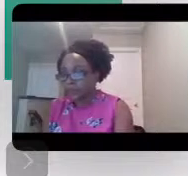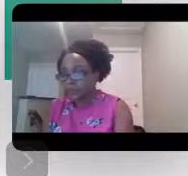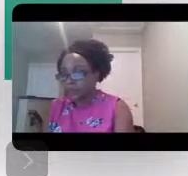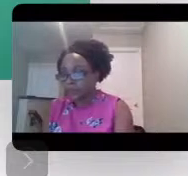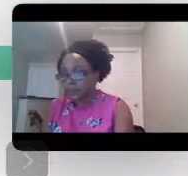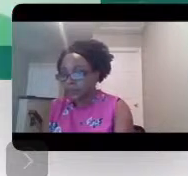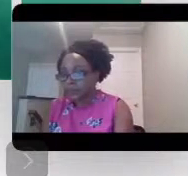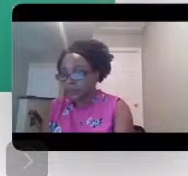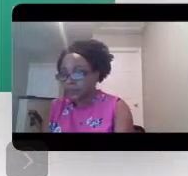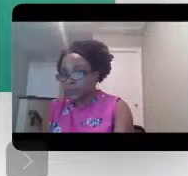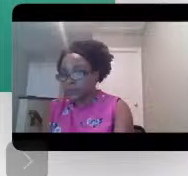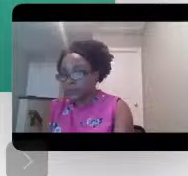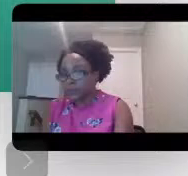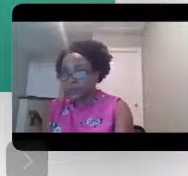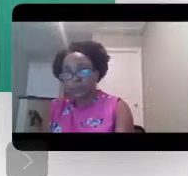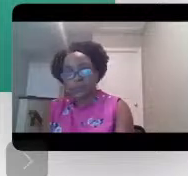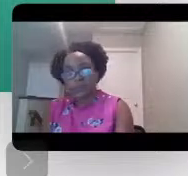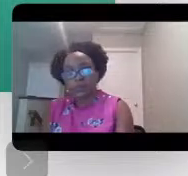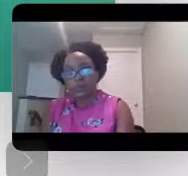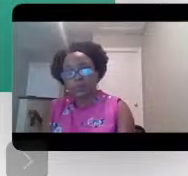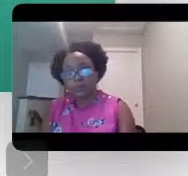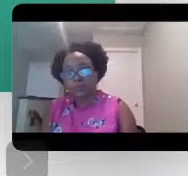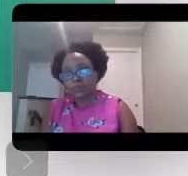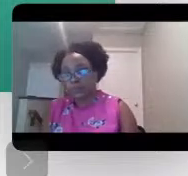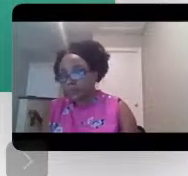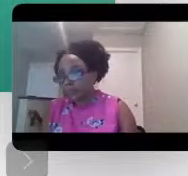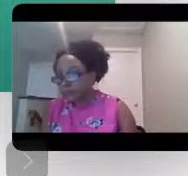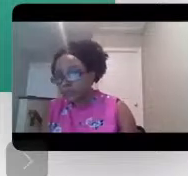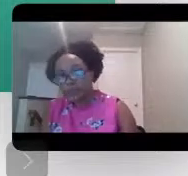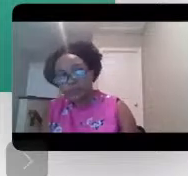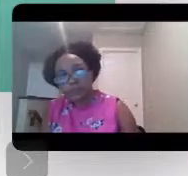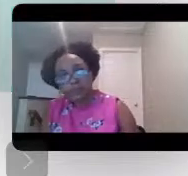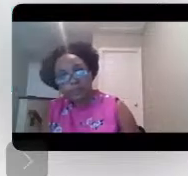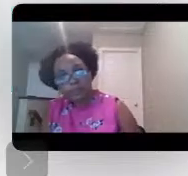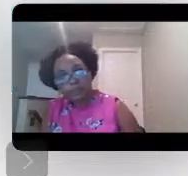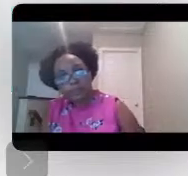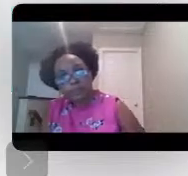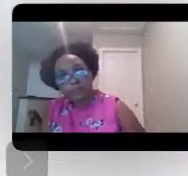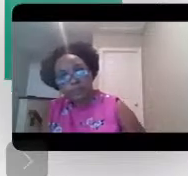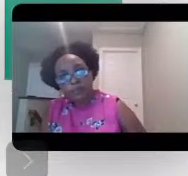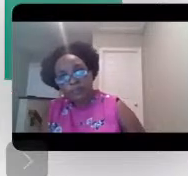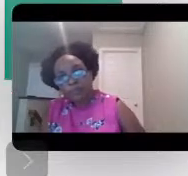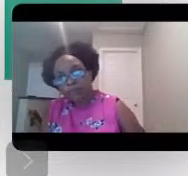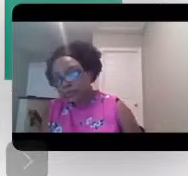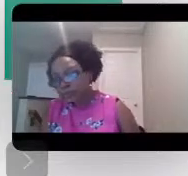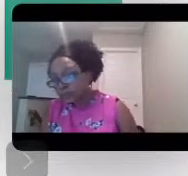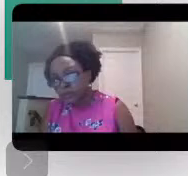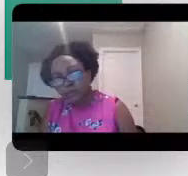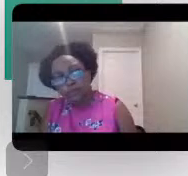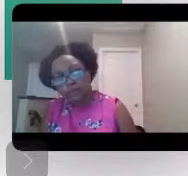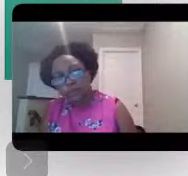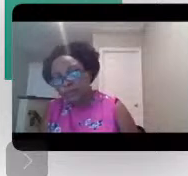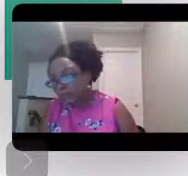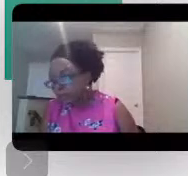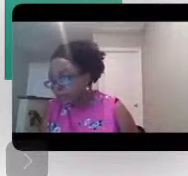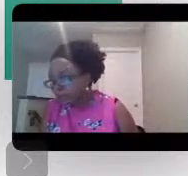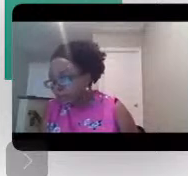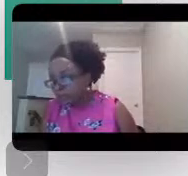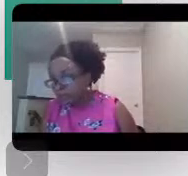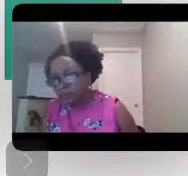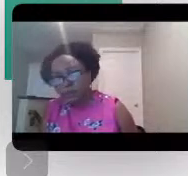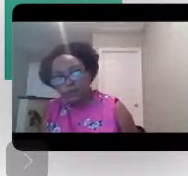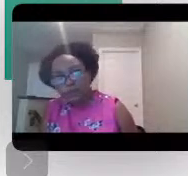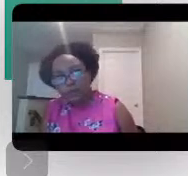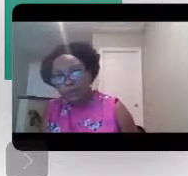to do and what brings them, what increases their net joy. And so there's a lot of hows, and that's where we're actually